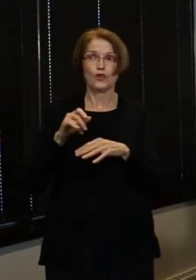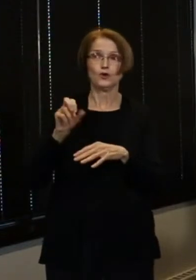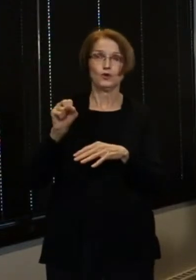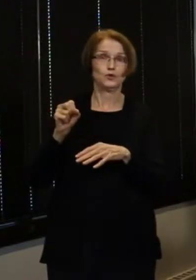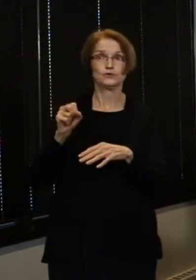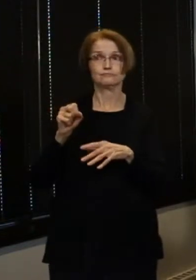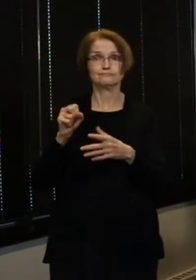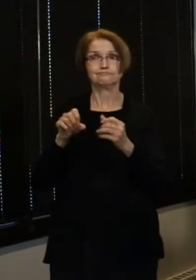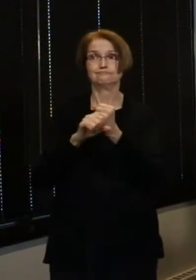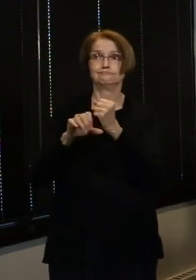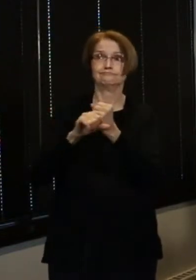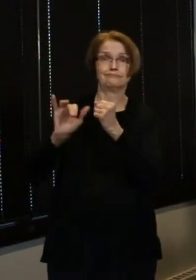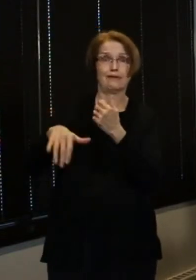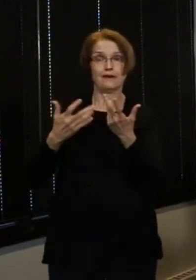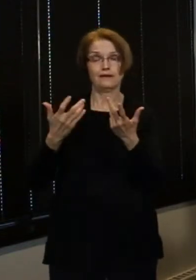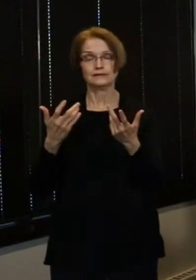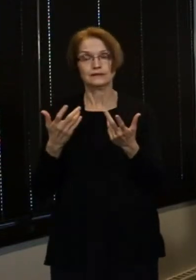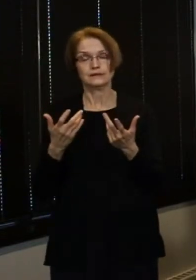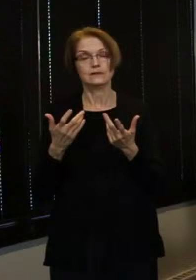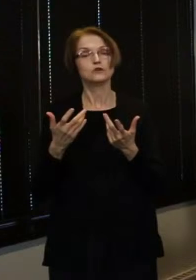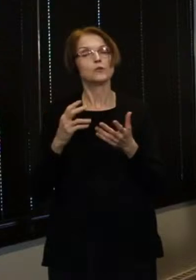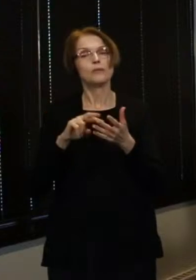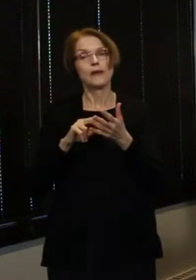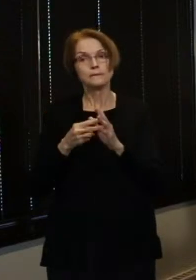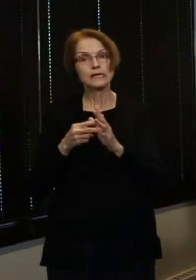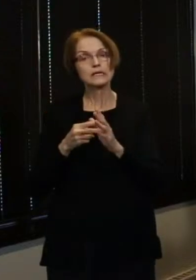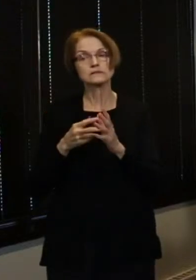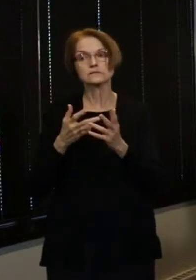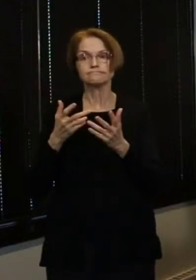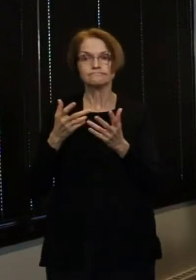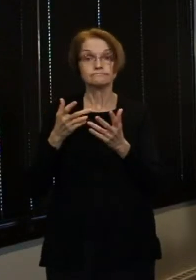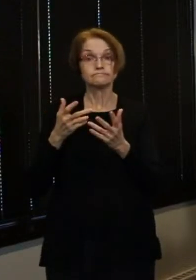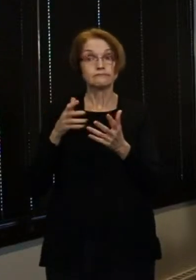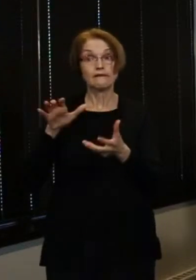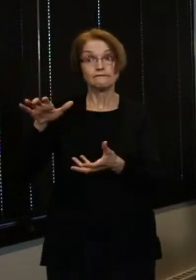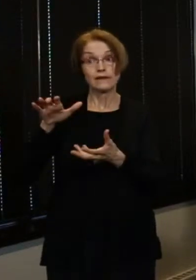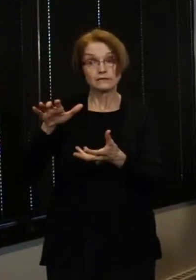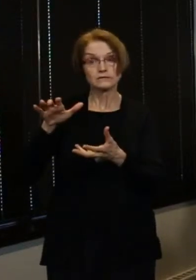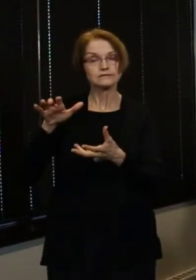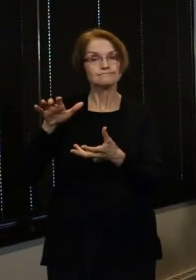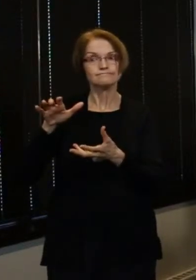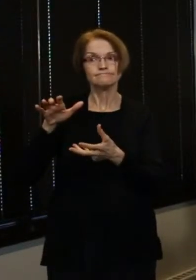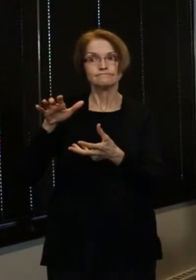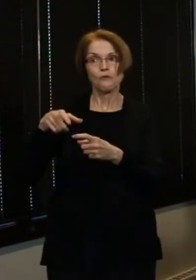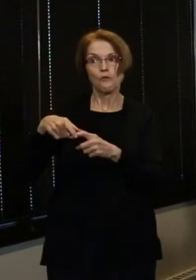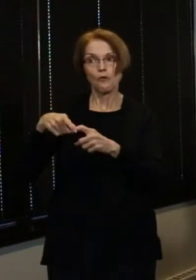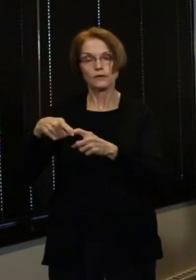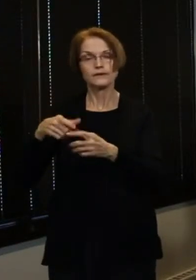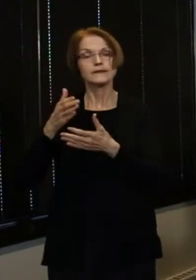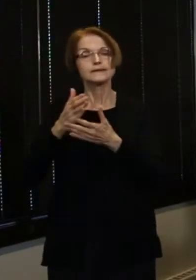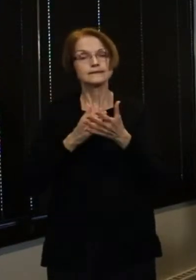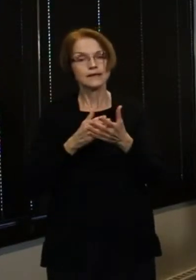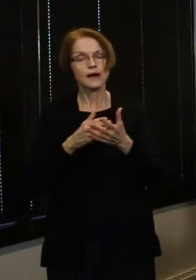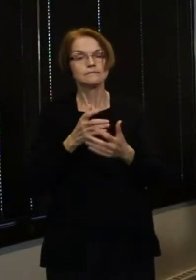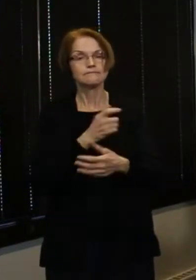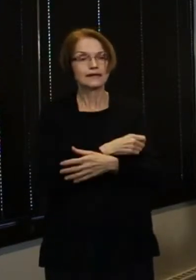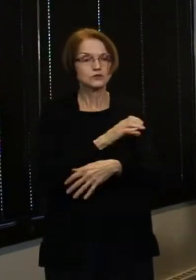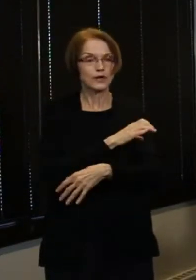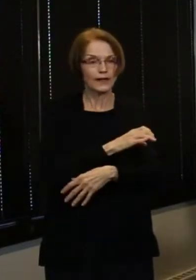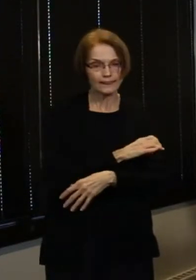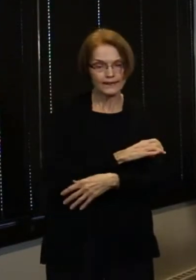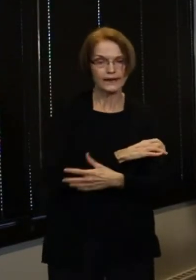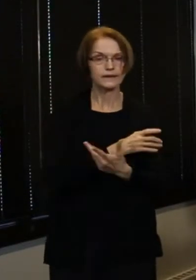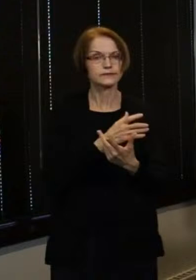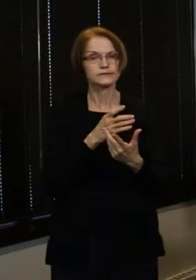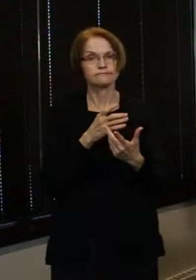so that has pushed back some vaccination clinics, as well as some vaccination clinics that weren't able to operate just